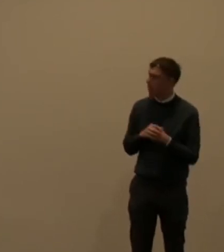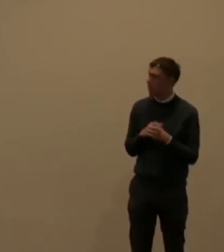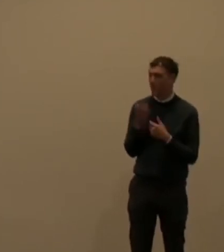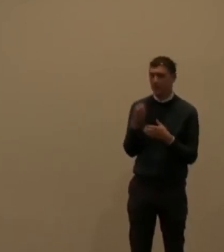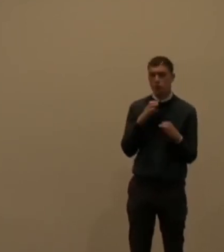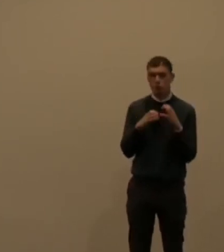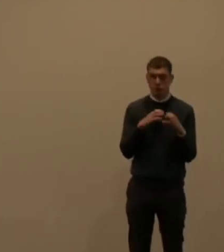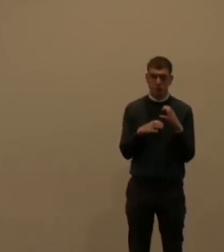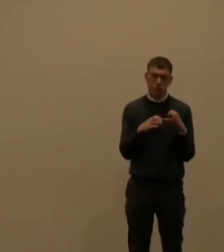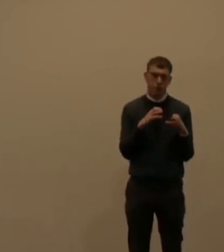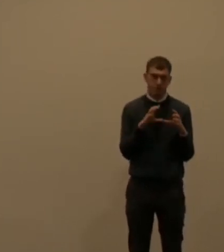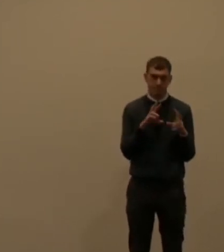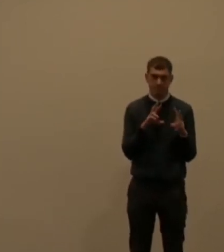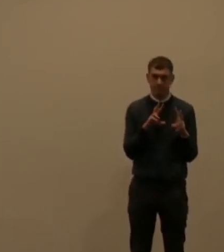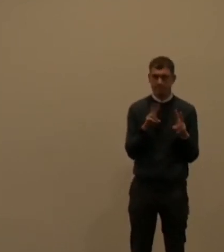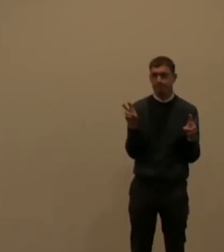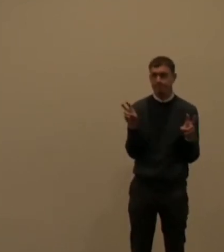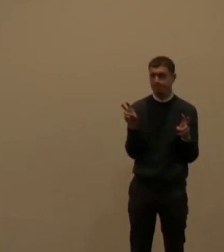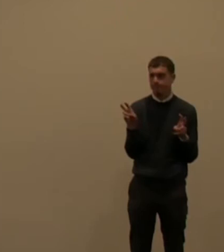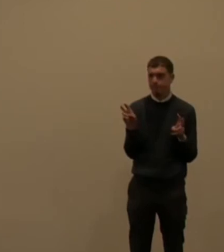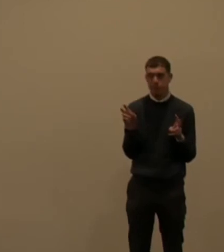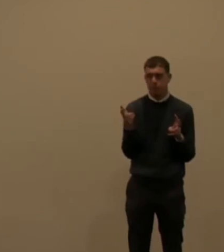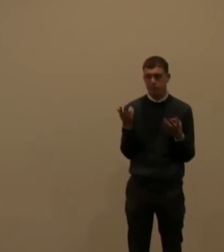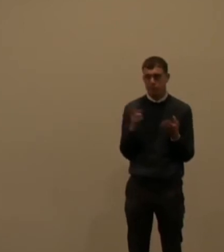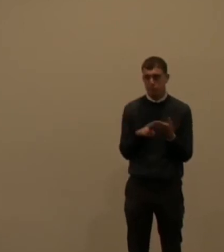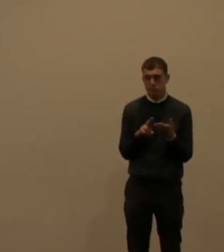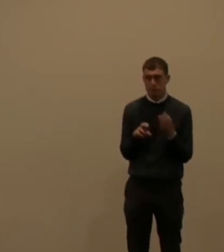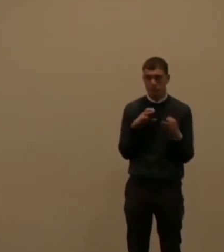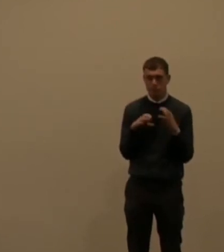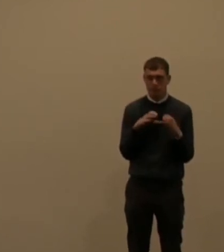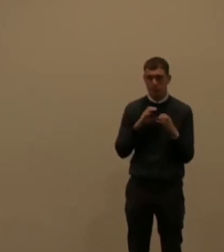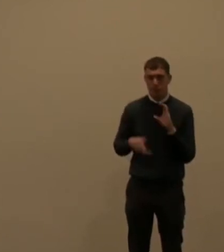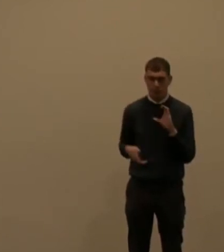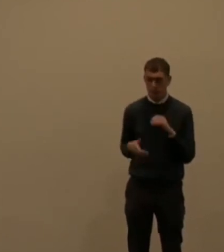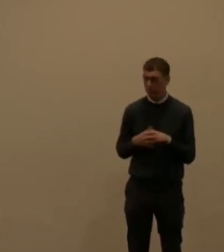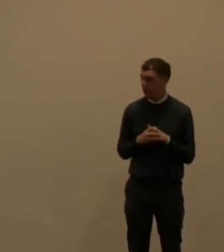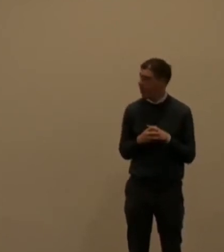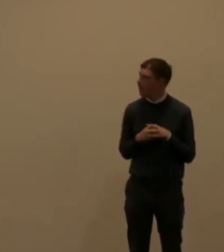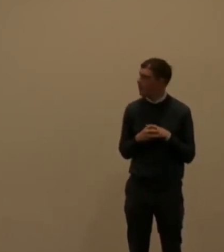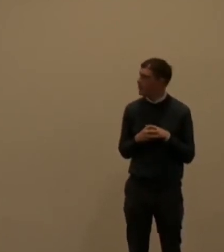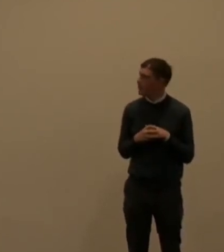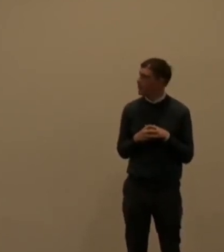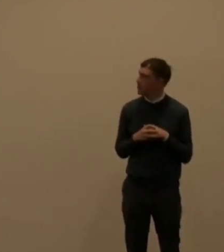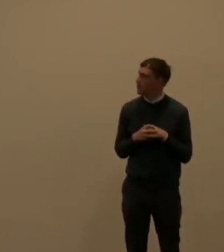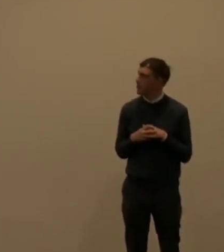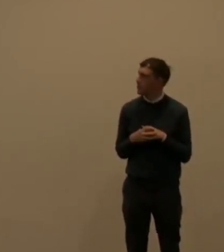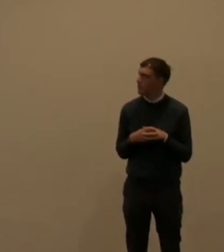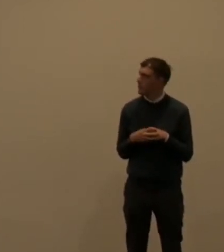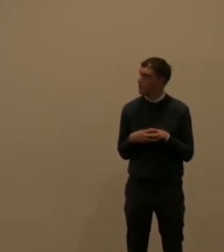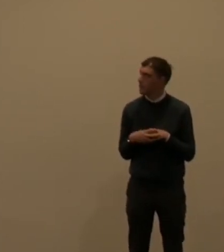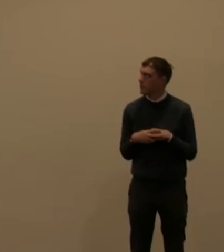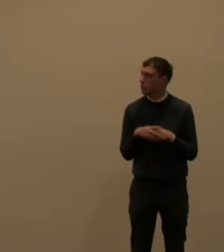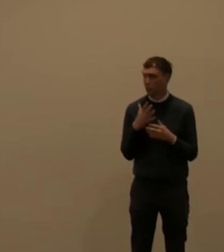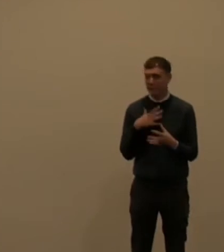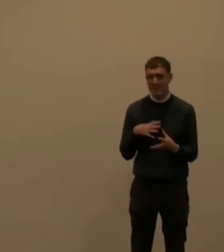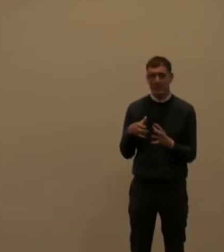Communication. They don't always usually talk to each other. So when you have a partner to it, make sure